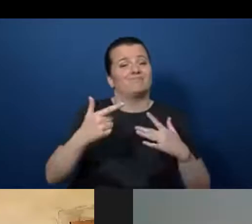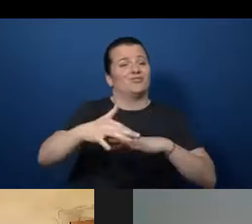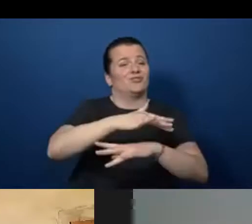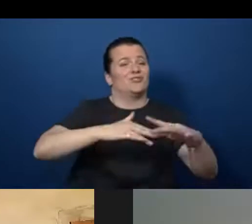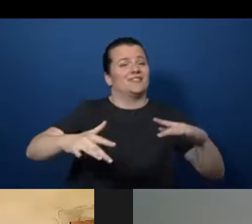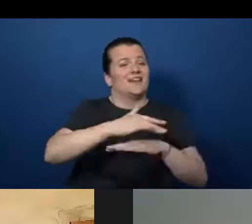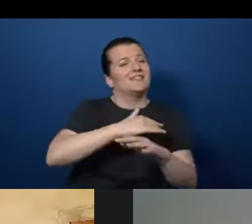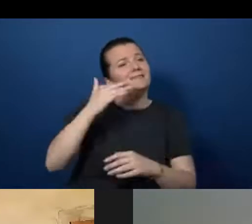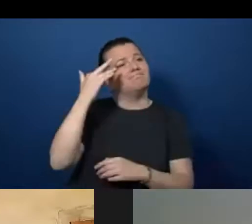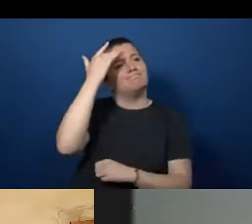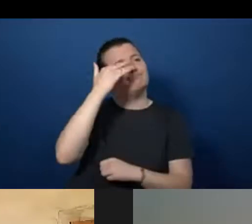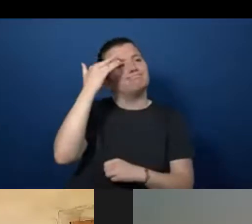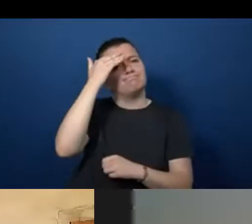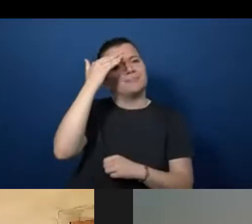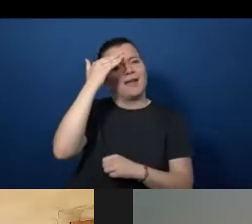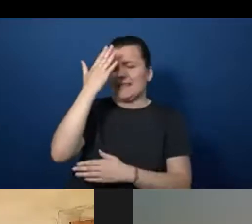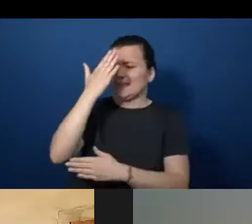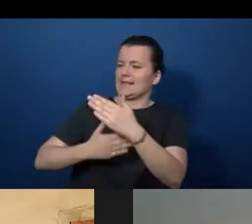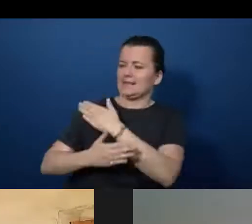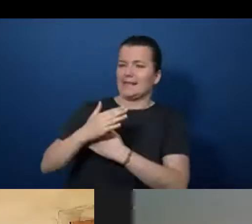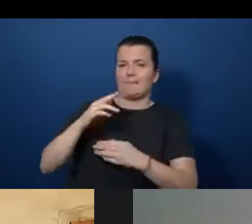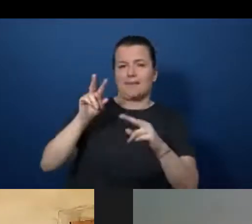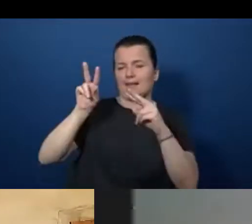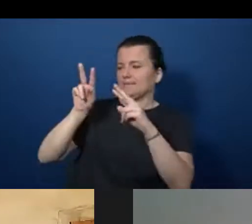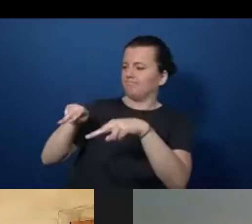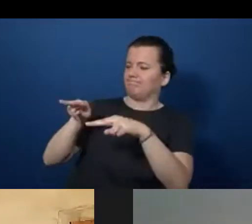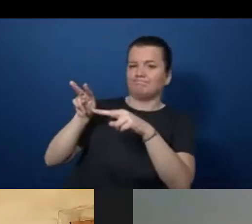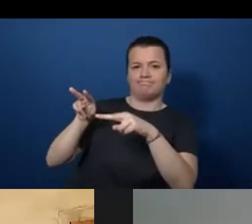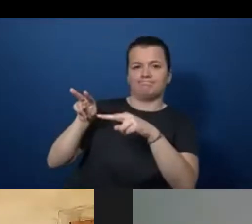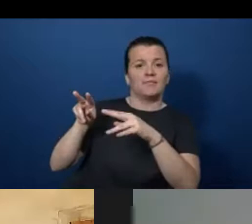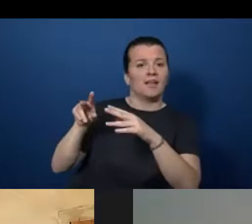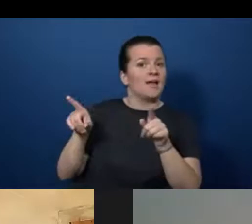in relation to disabilities, including the research